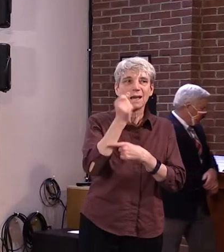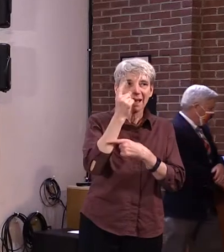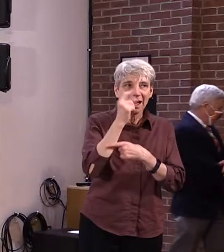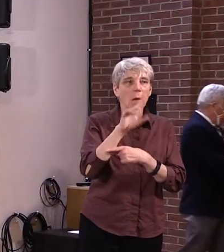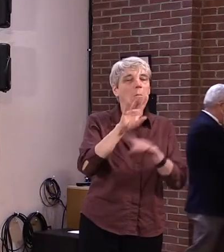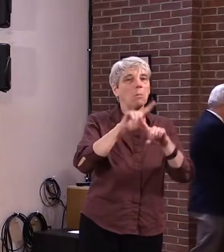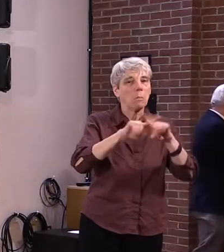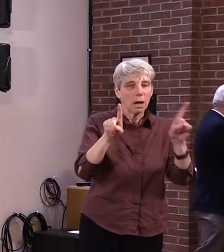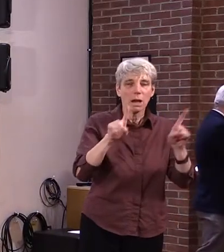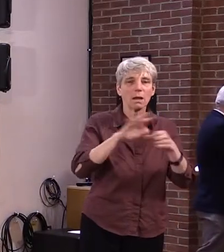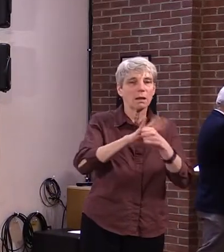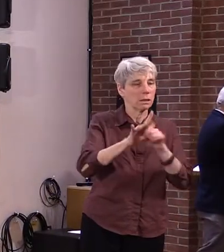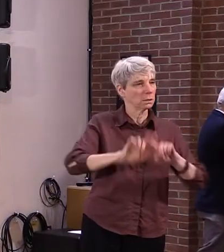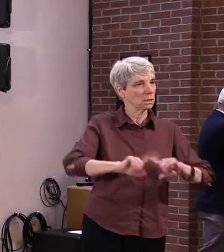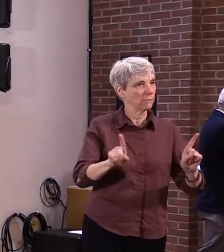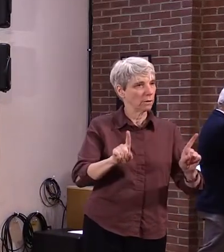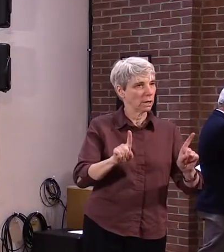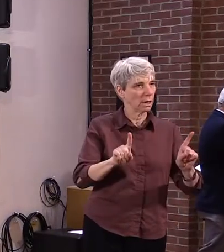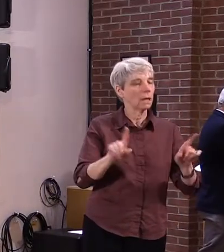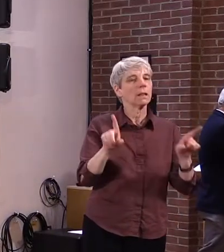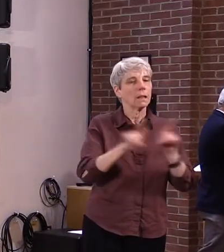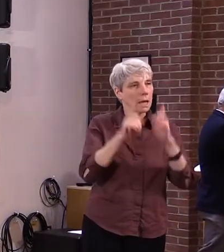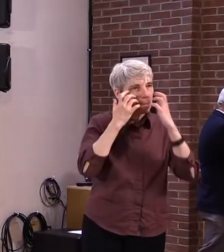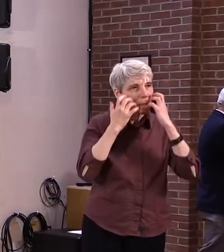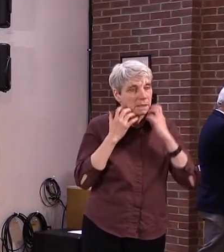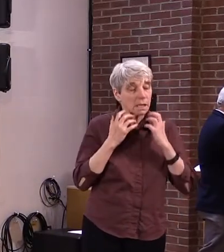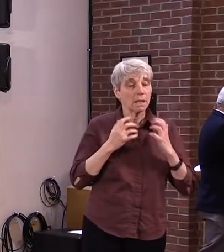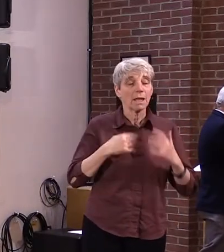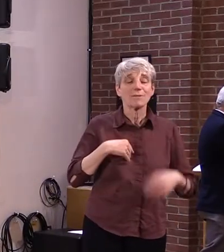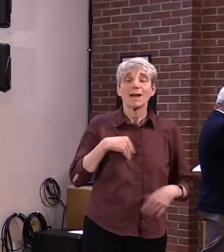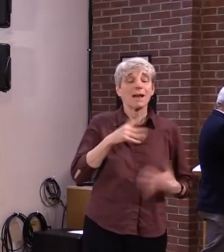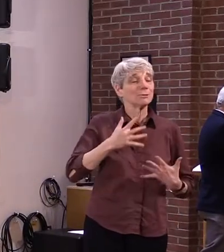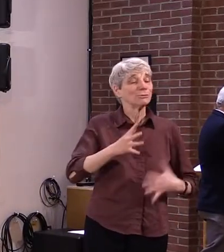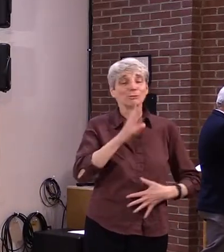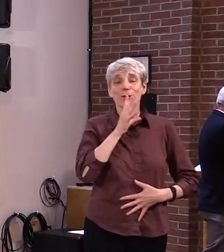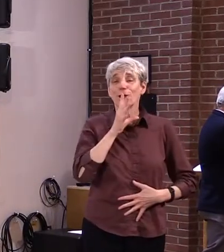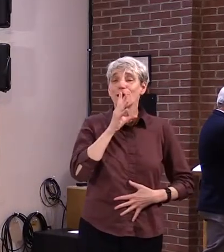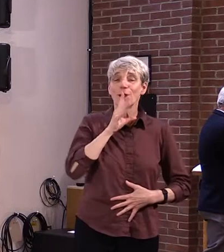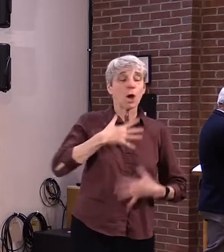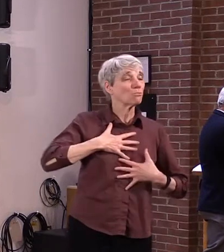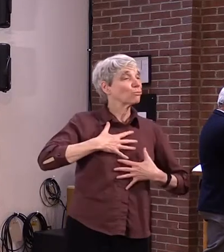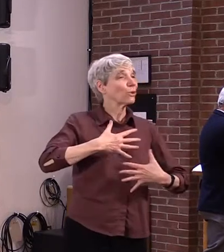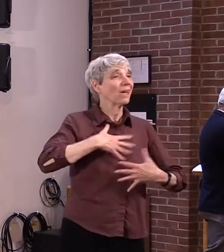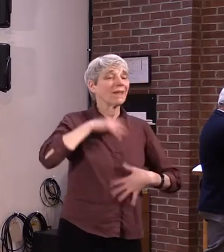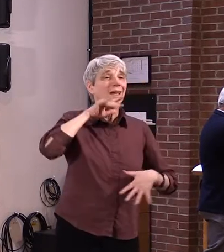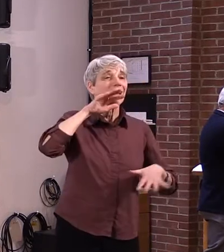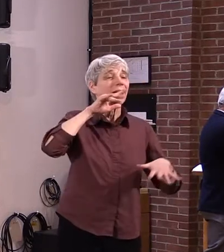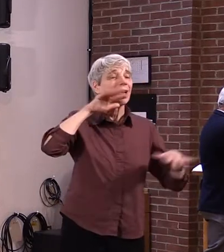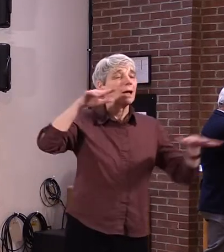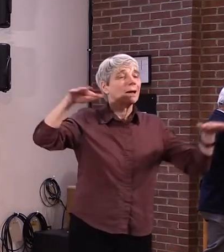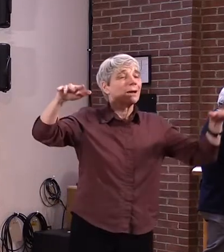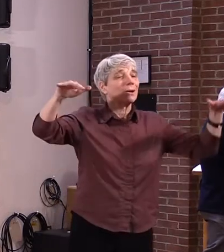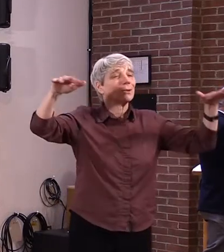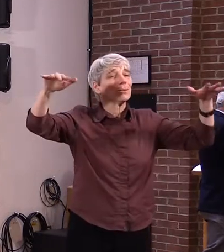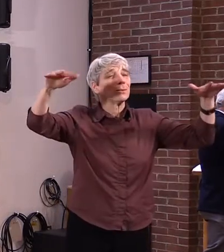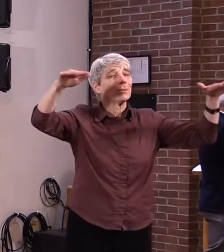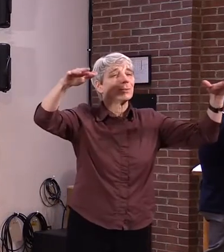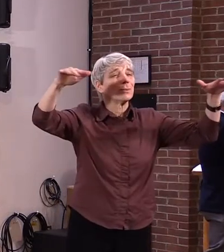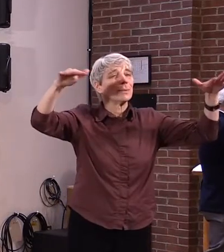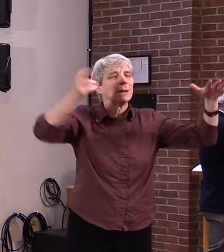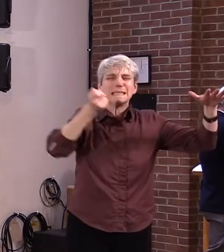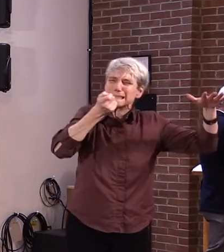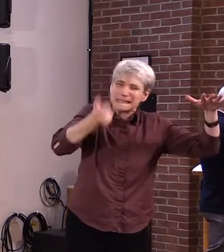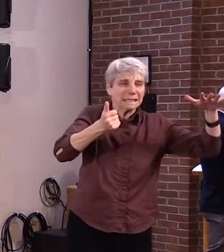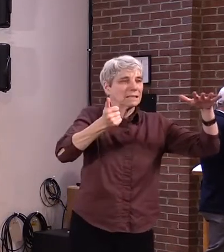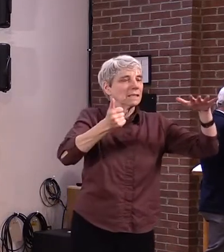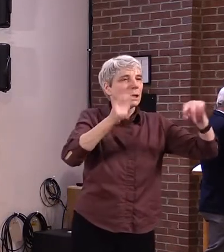and particles that can linger in the air for minutes or sometimes hours. To get infected this way,